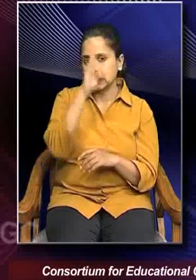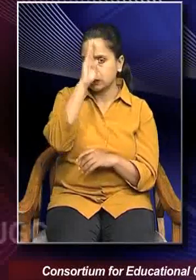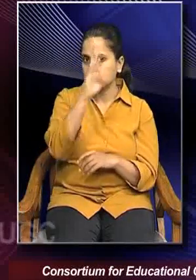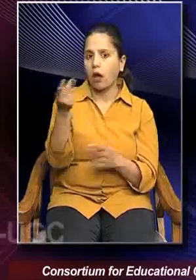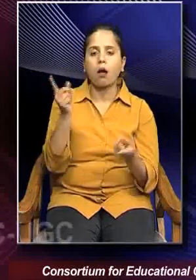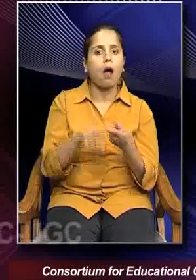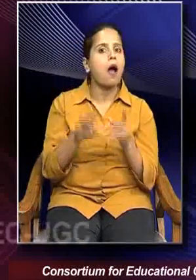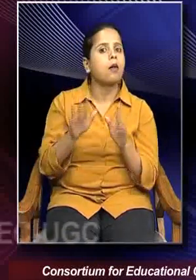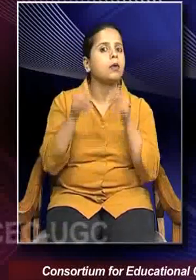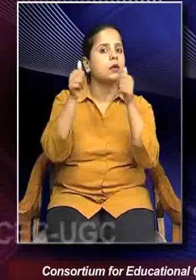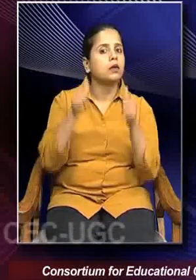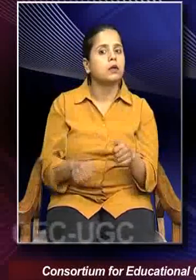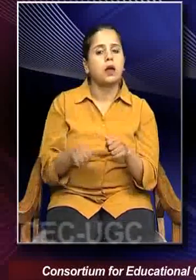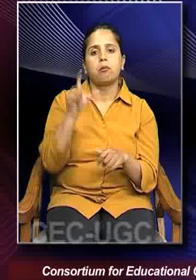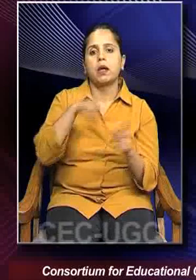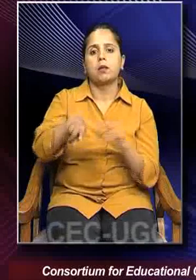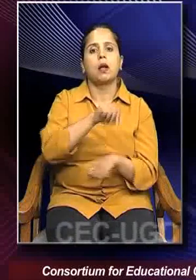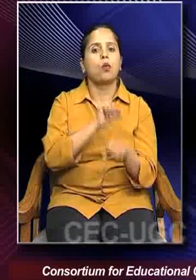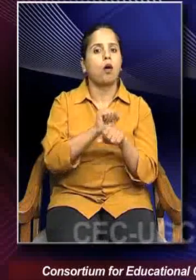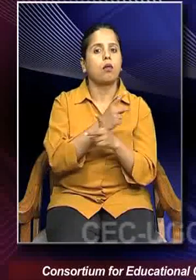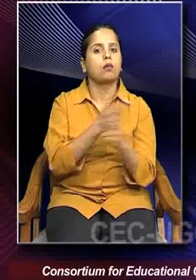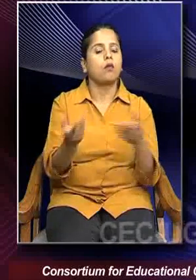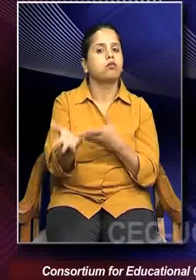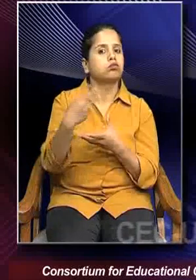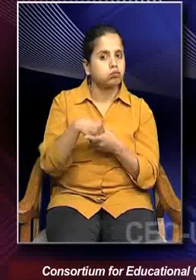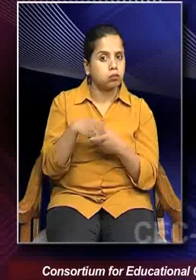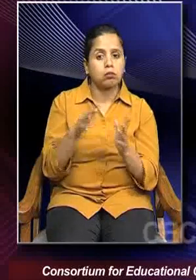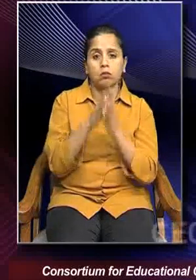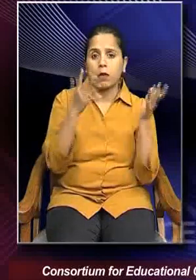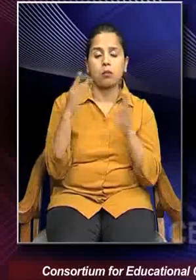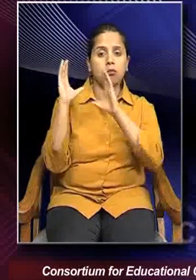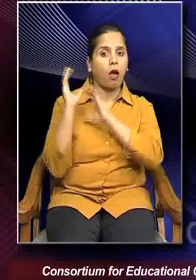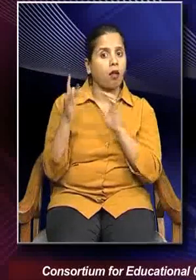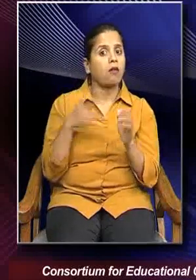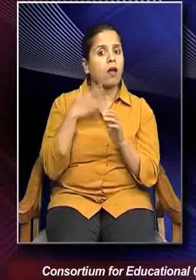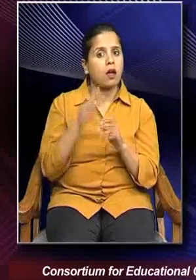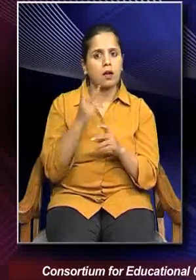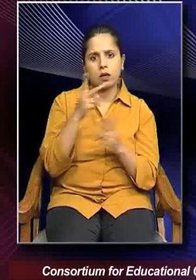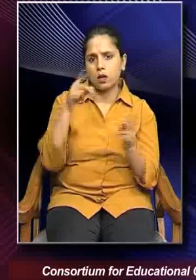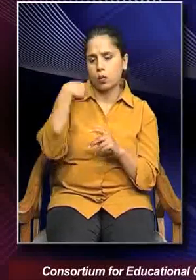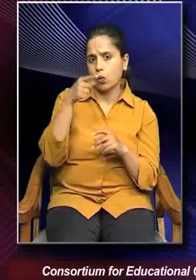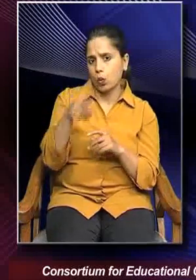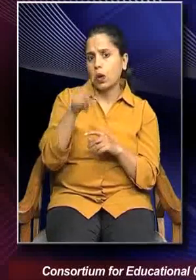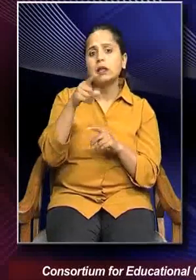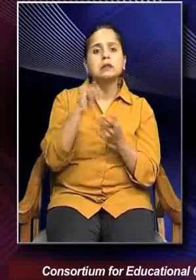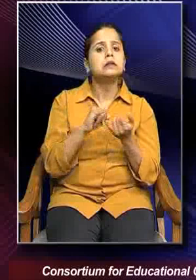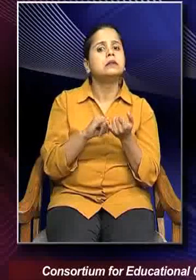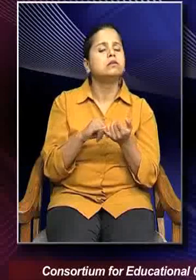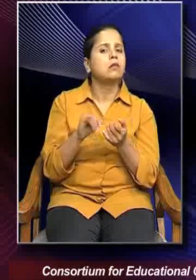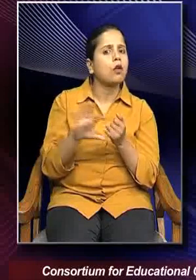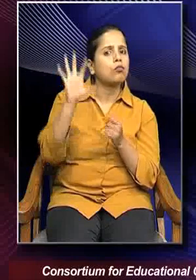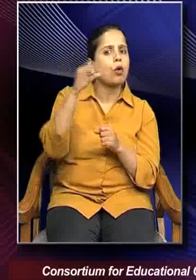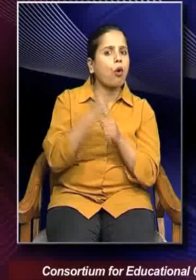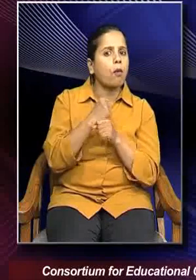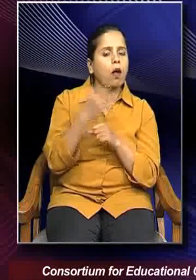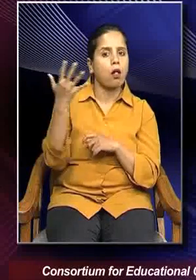implications on the labor force participation and huge burden on the the exchequer of the state. And so therefore public